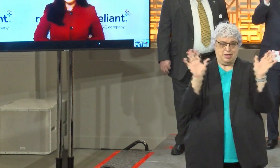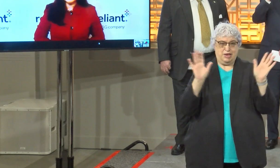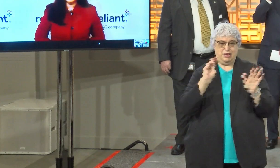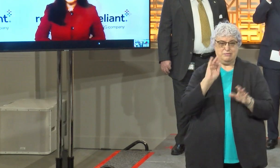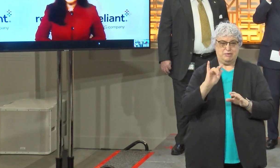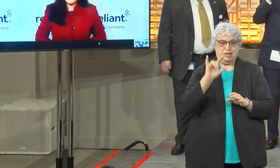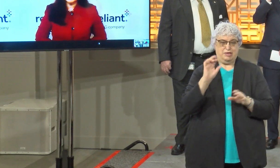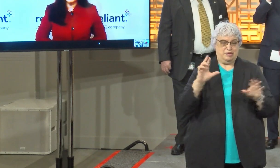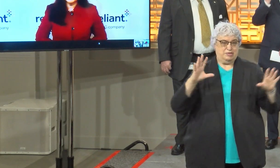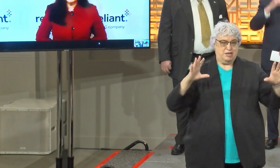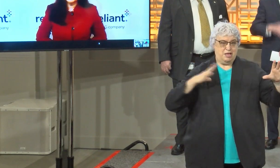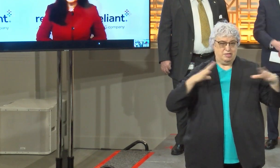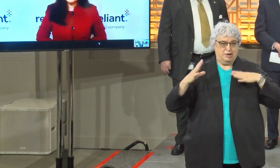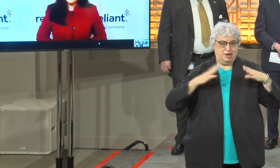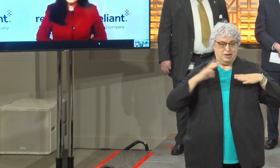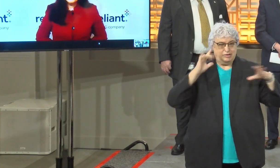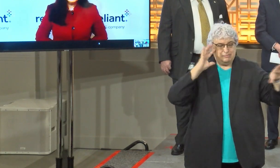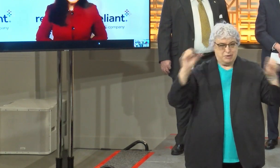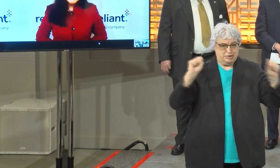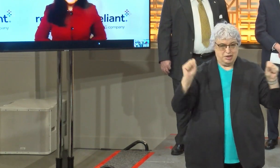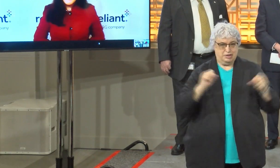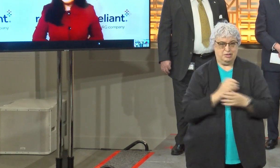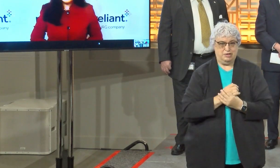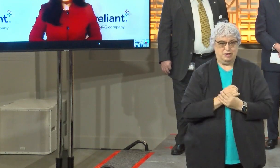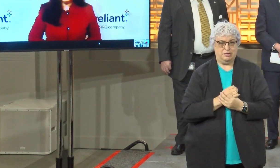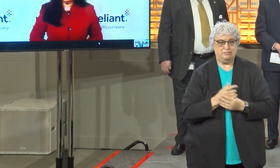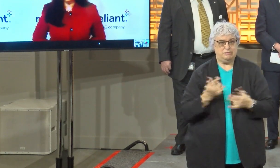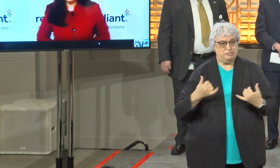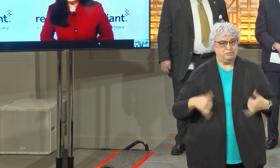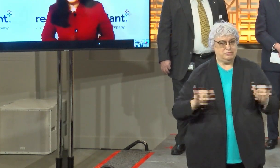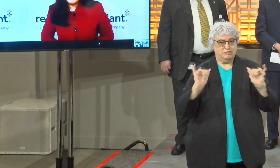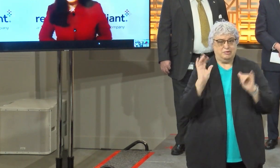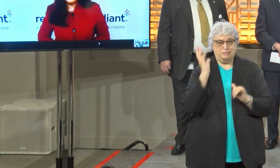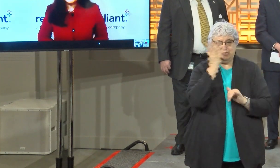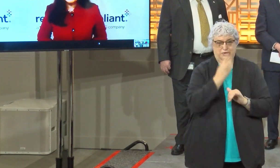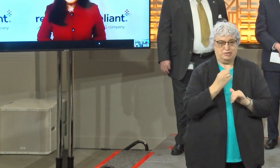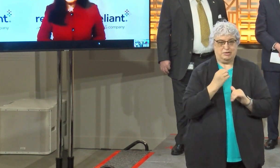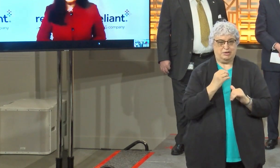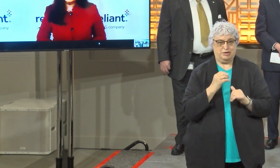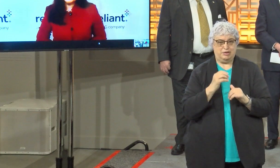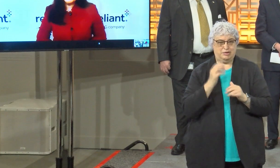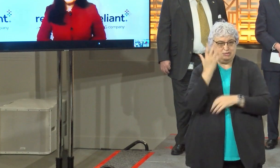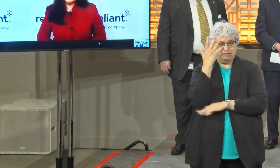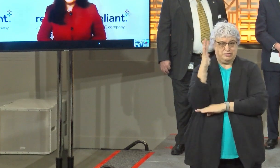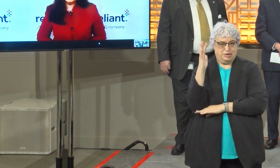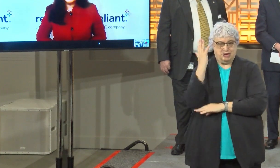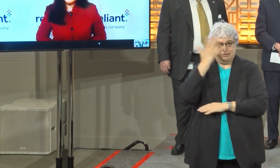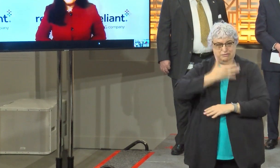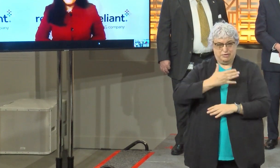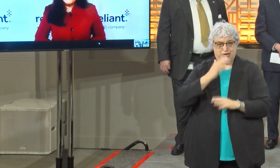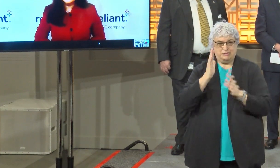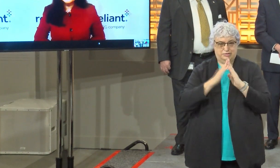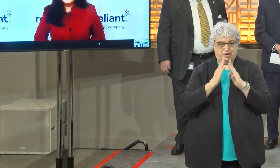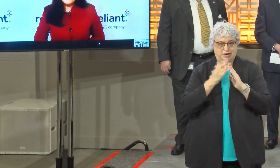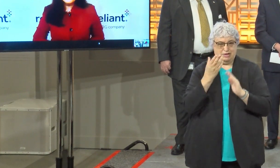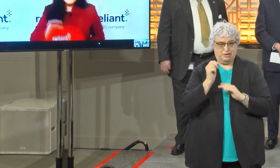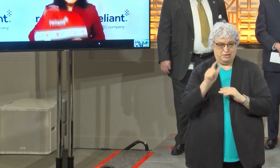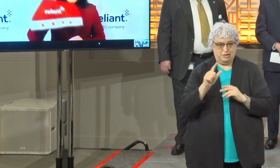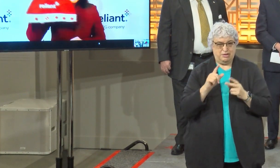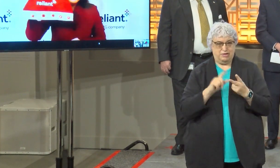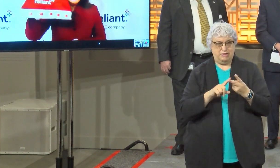Holiday Spectacular. We'll still have our beautiful and energy-efficient tree in front of City Hall,